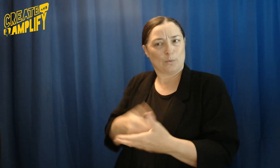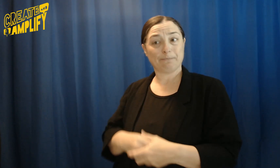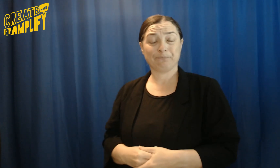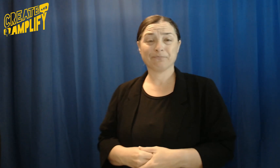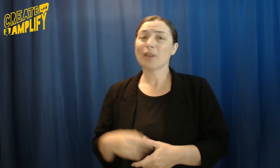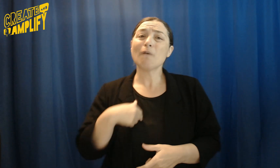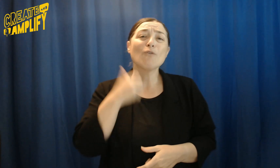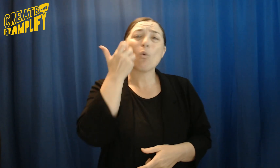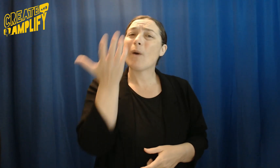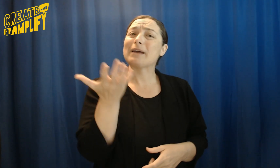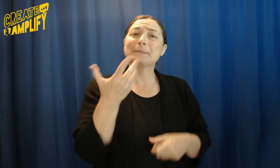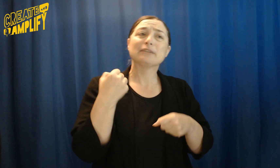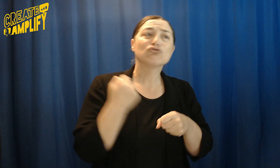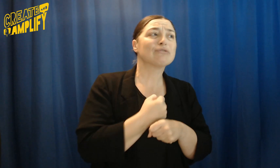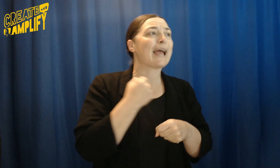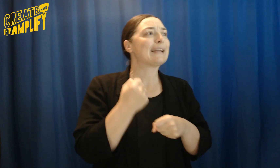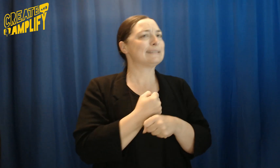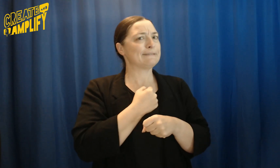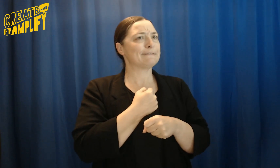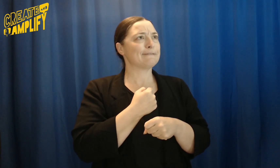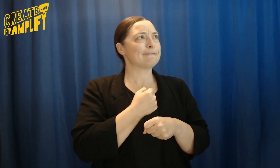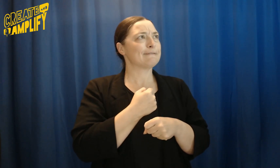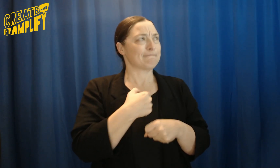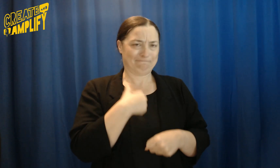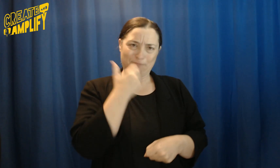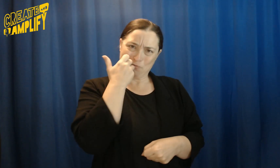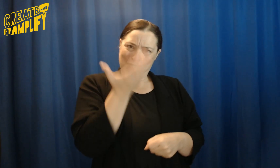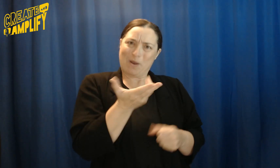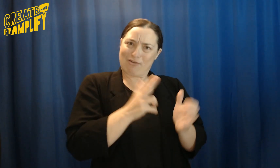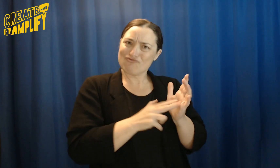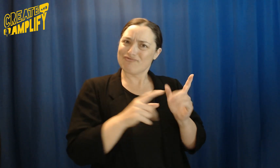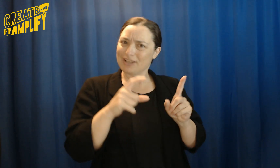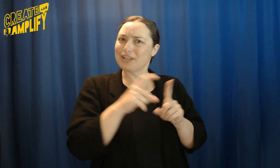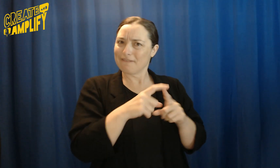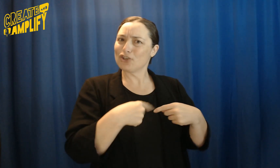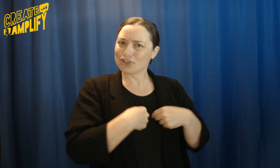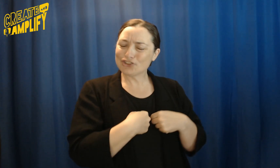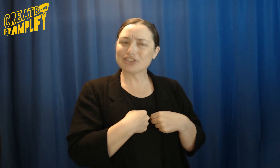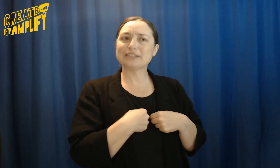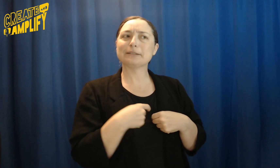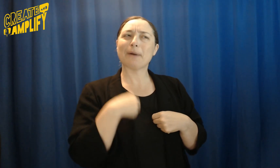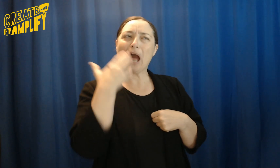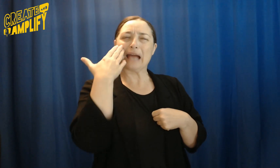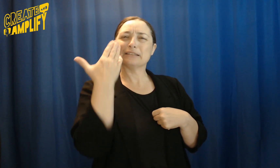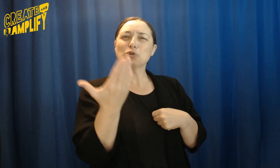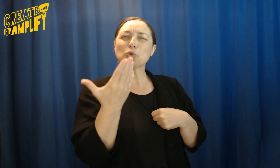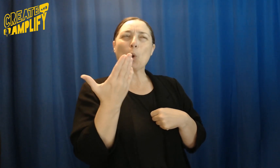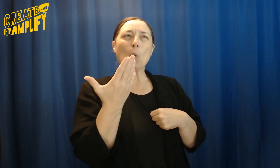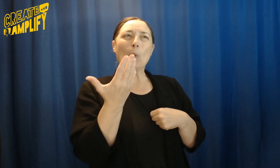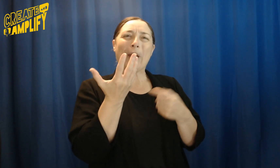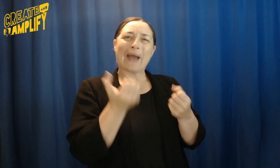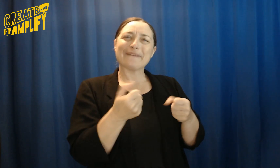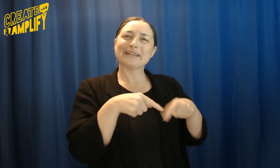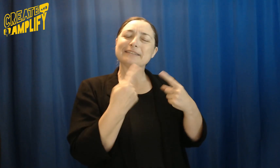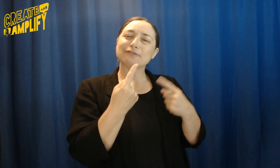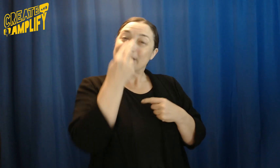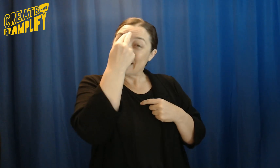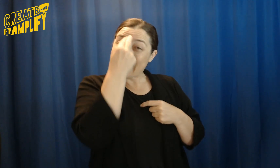I've always been neurodivergent, but I didn't know about, I guess, the different names that we can give to the way